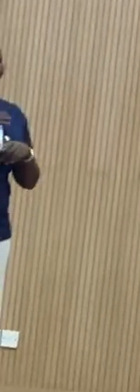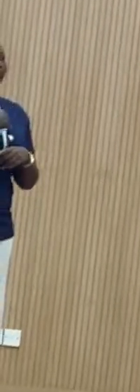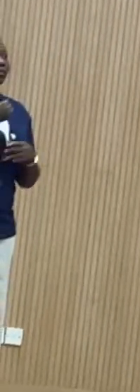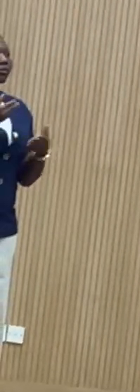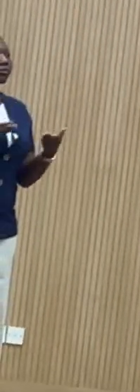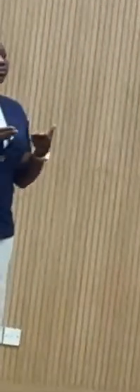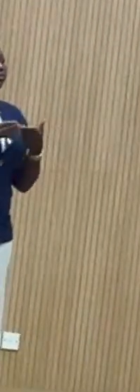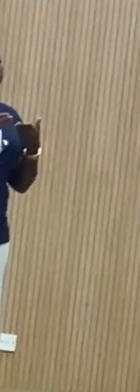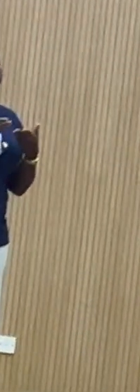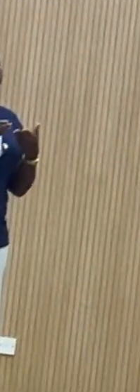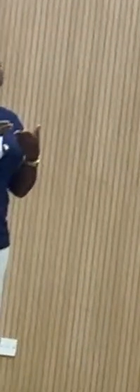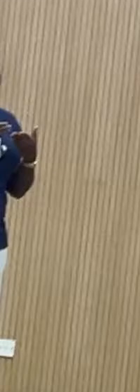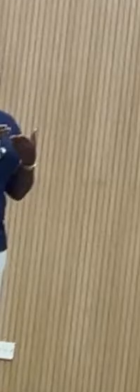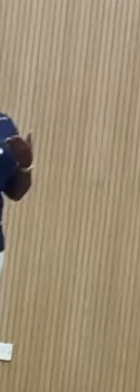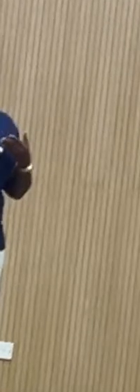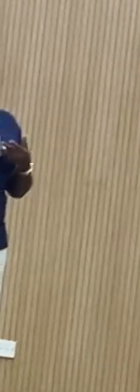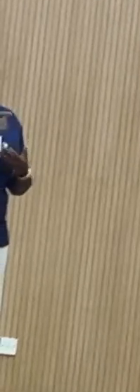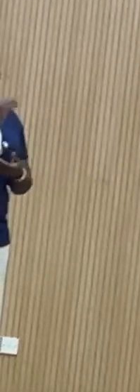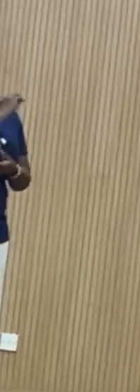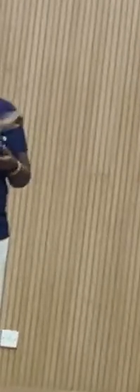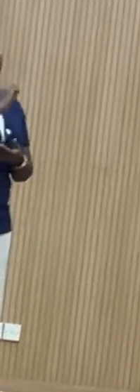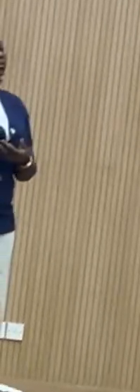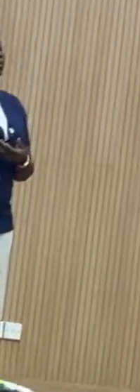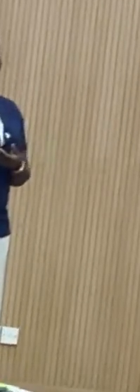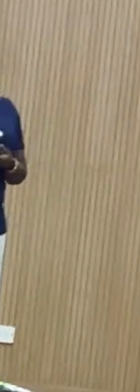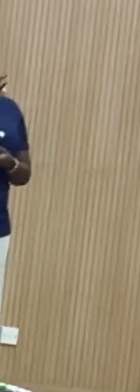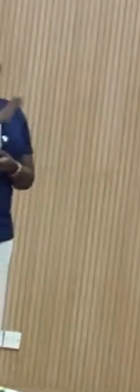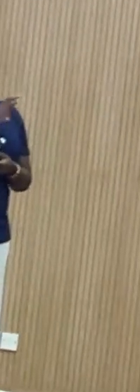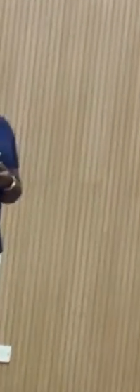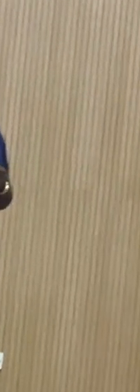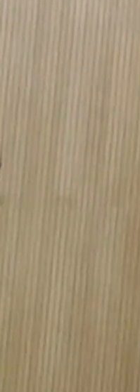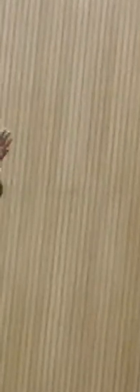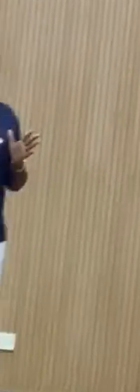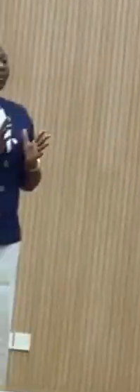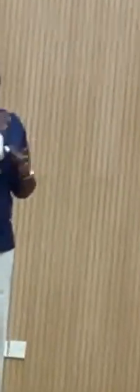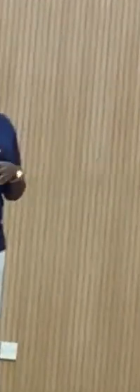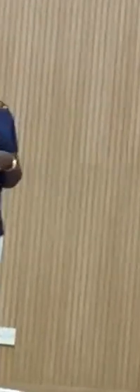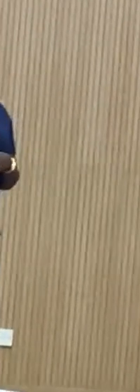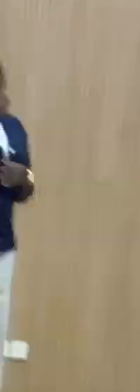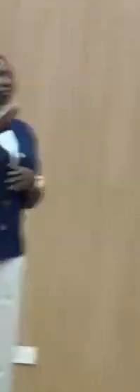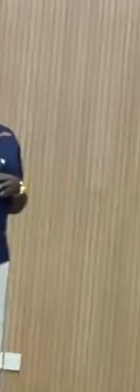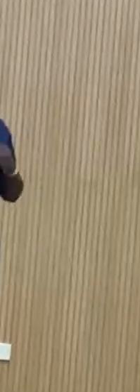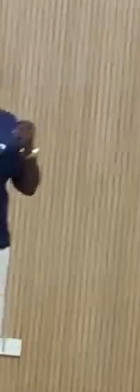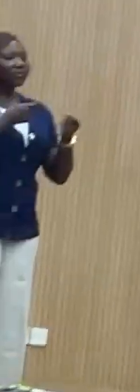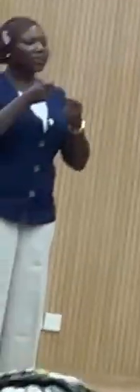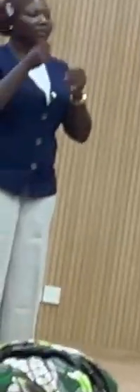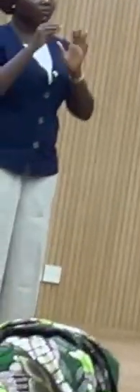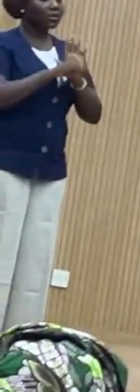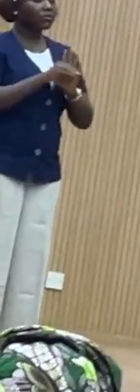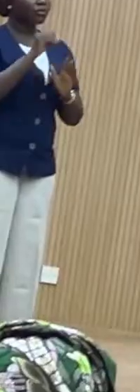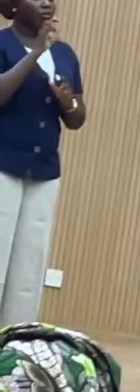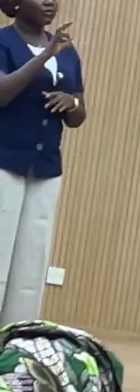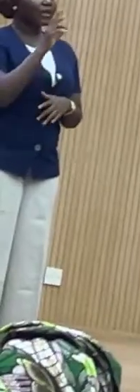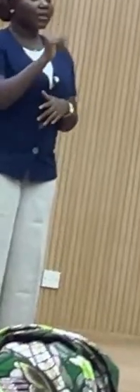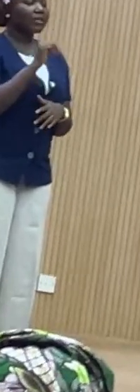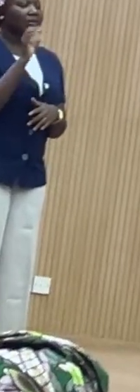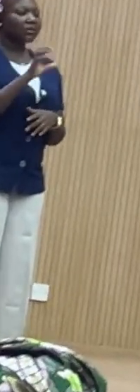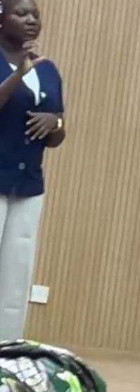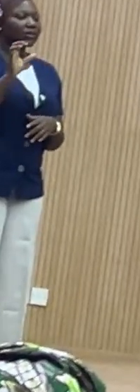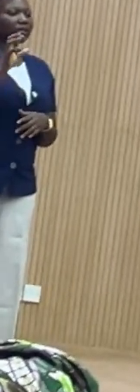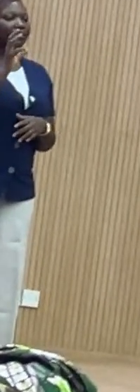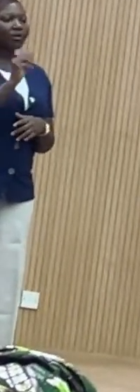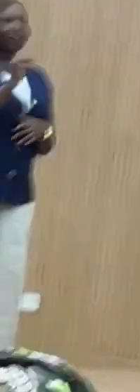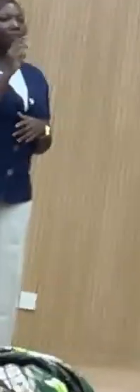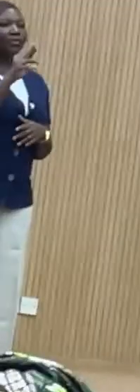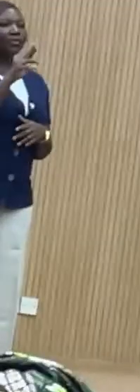introduce the Executive Commissioner, Stakeholders Management of the NCC,